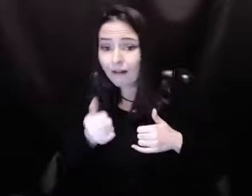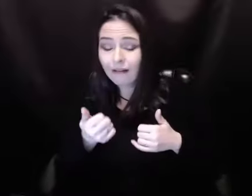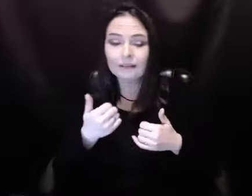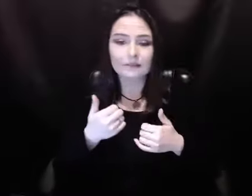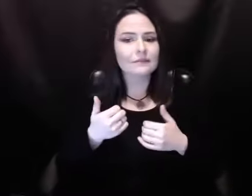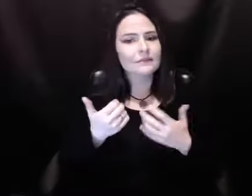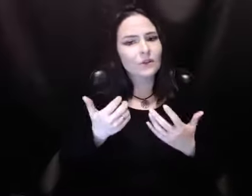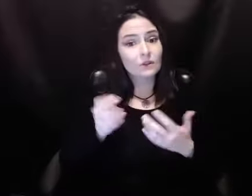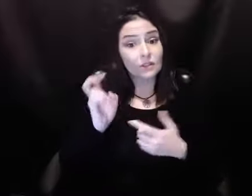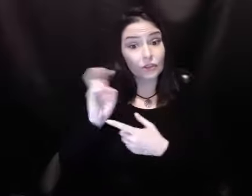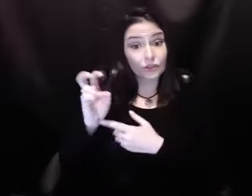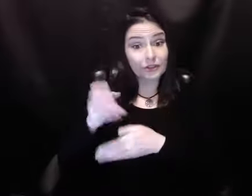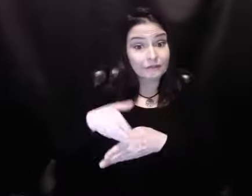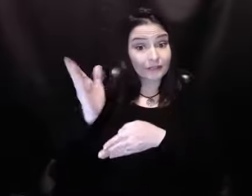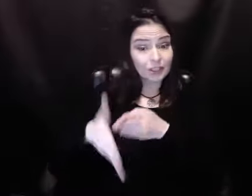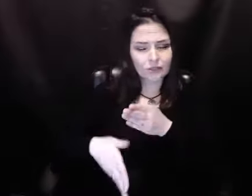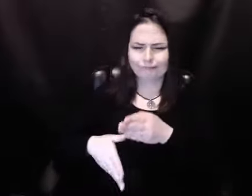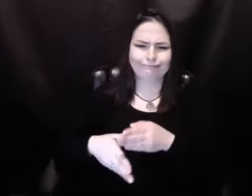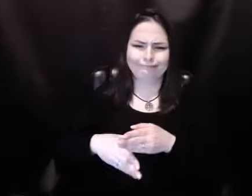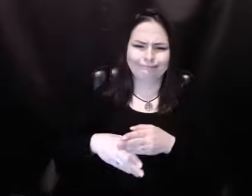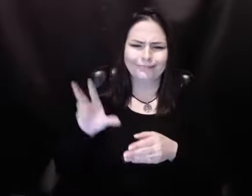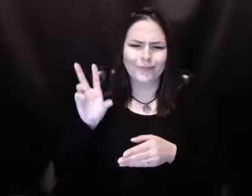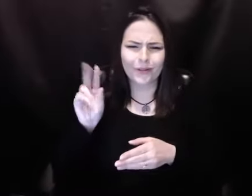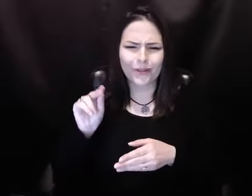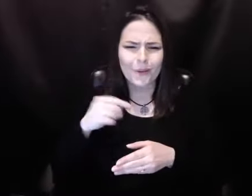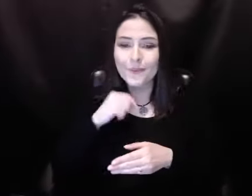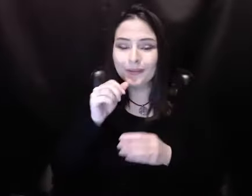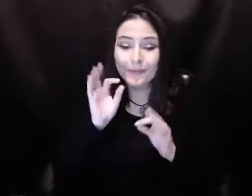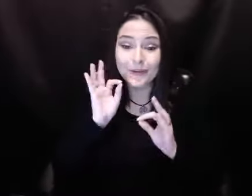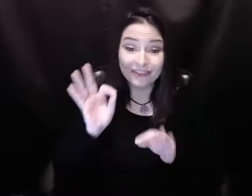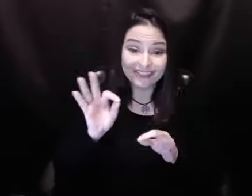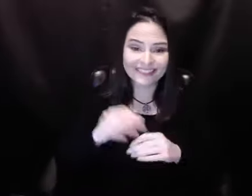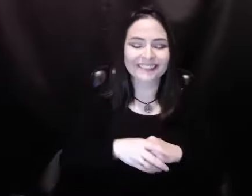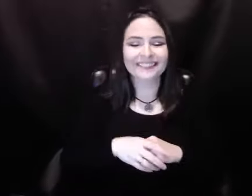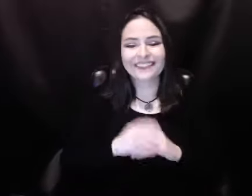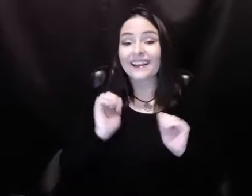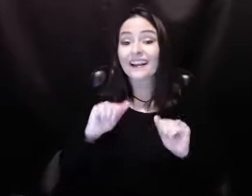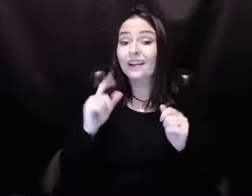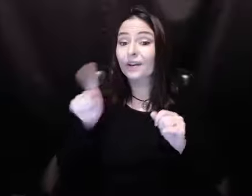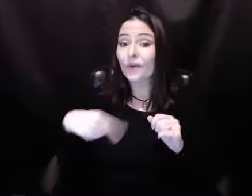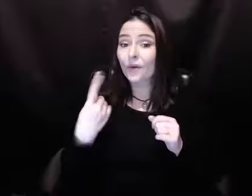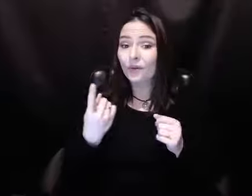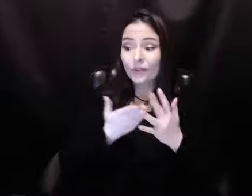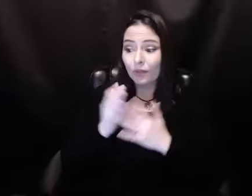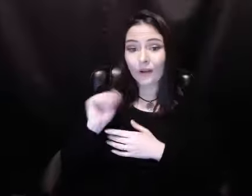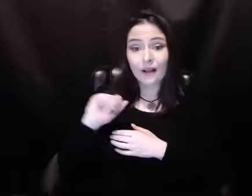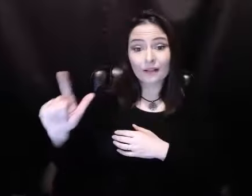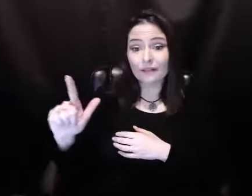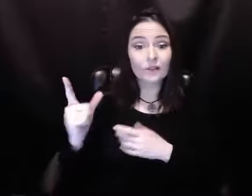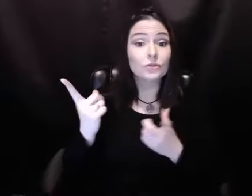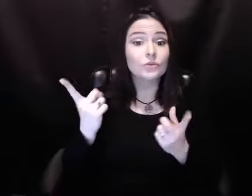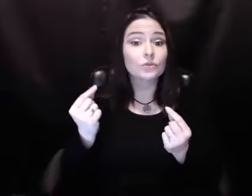me even after knowing the truth about me. Imagine my surprise when she went on to say, I love